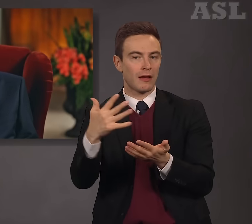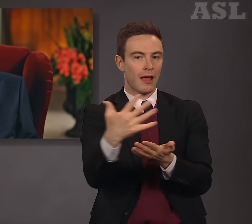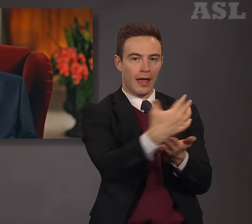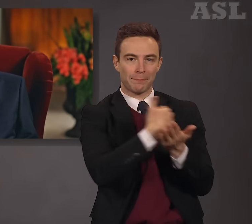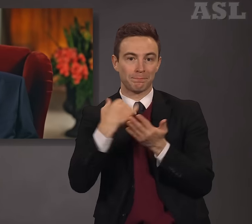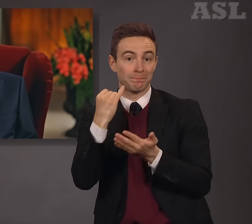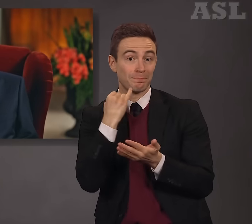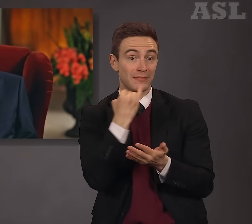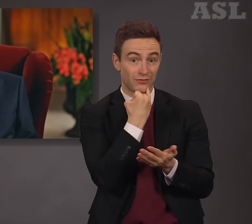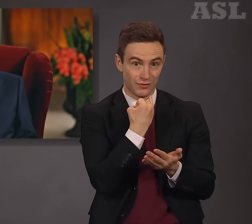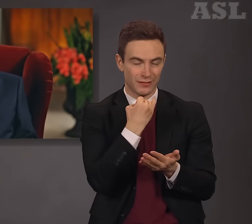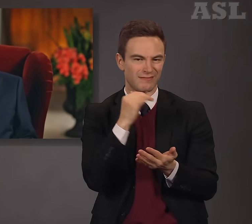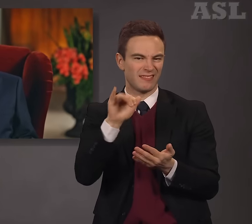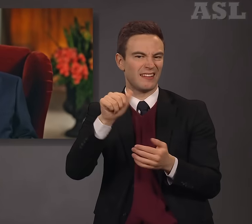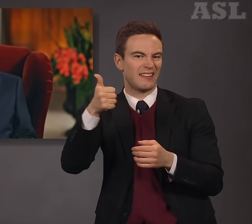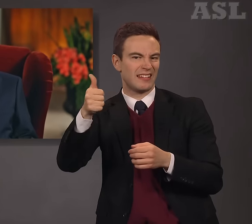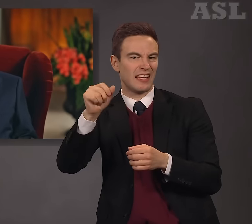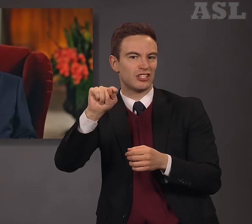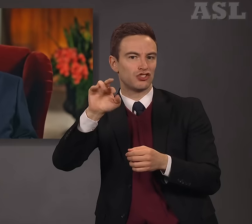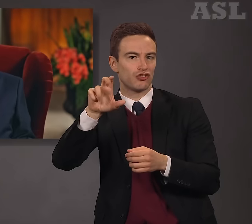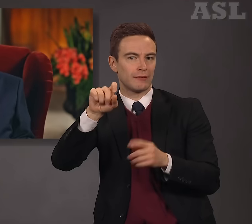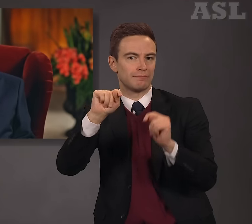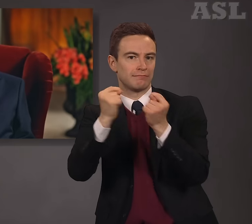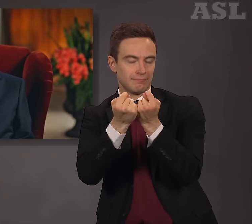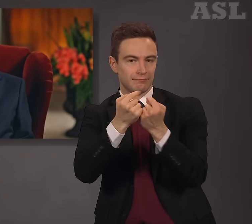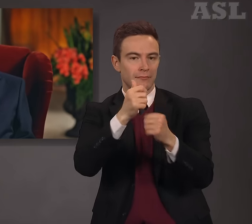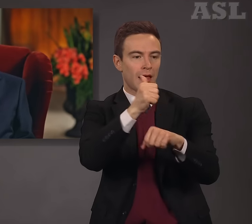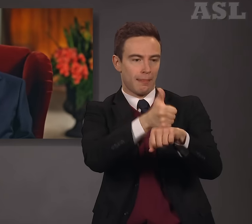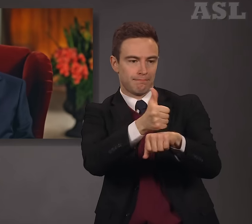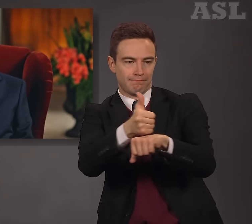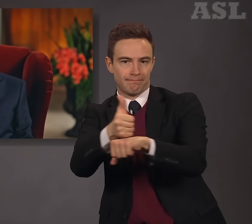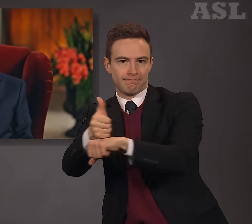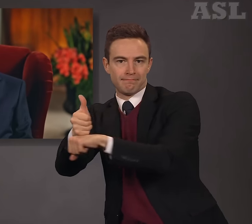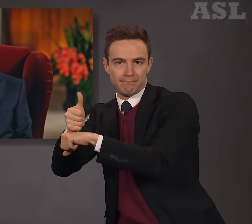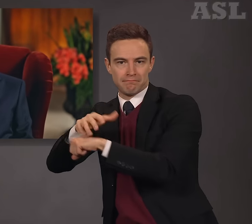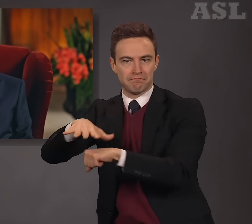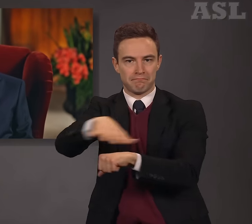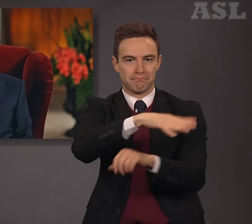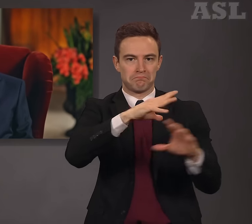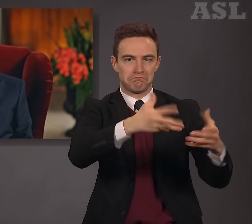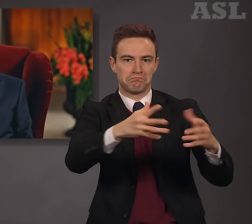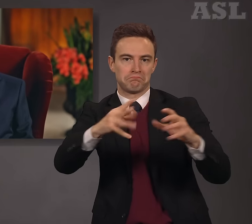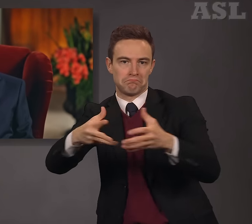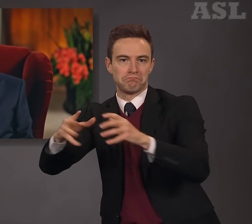Israel and the return of the 10 tribes.